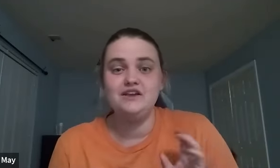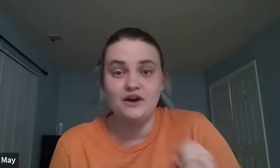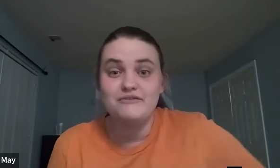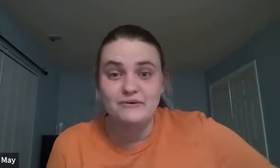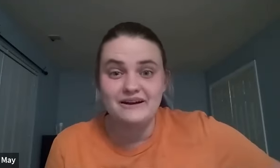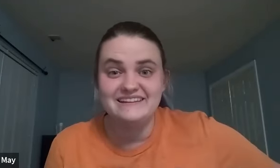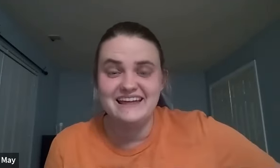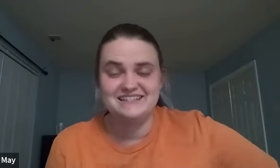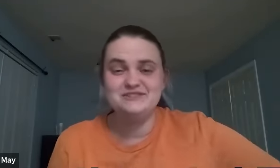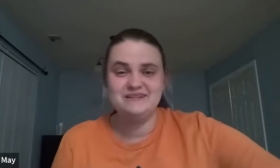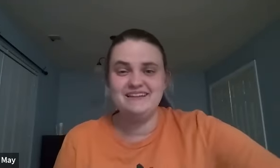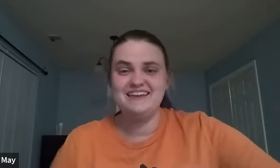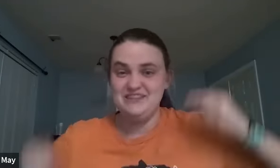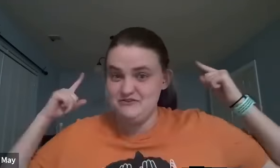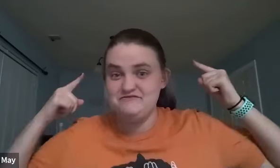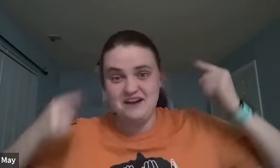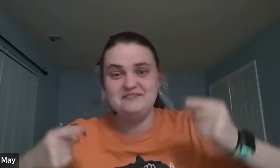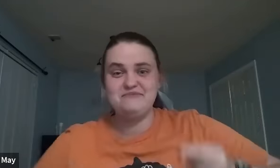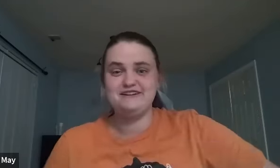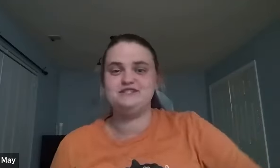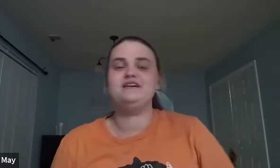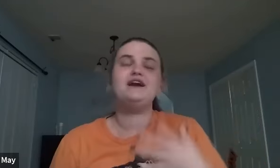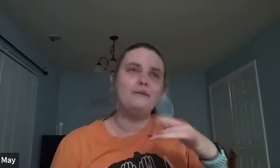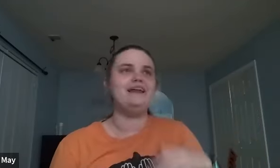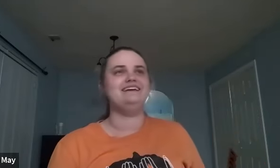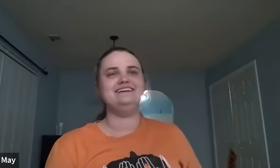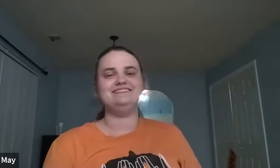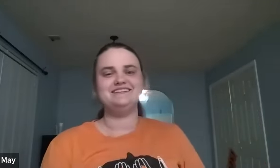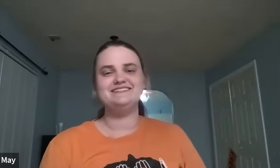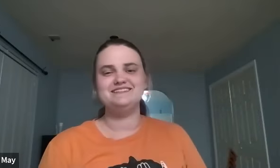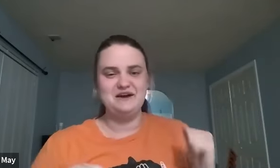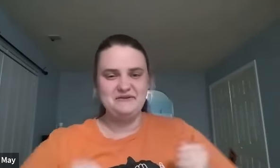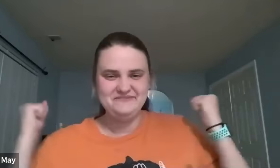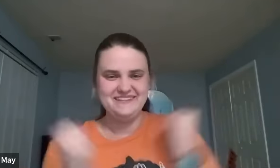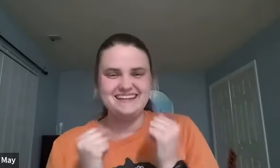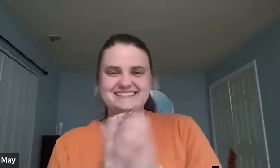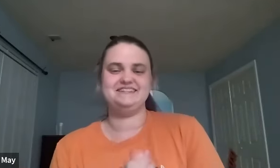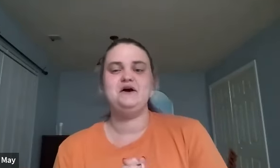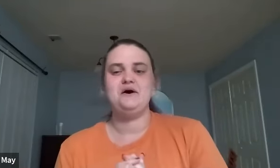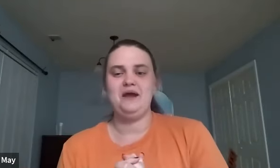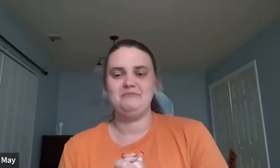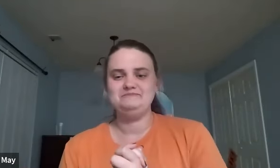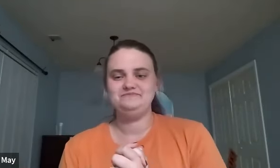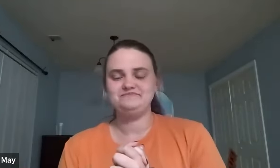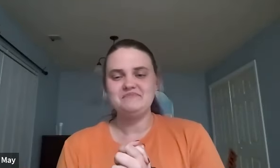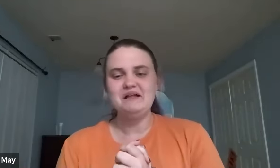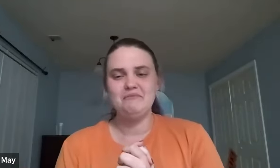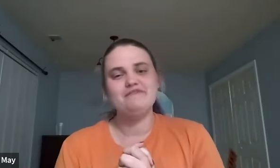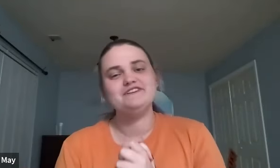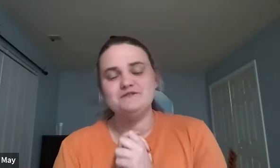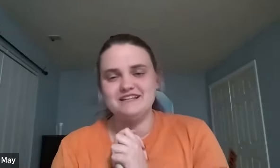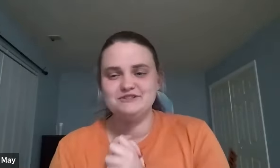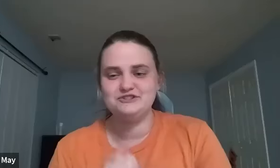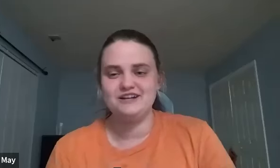go for it. That tells me like, you've not only practiced, you're like, oh wait, I can get this. So yes. Okay. Perfect. So yes, it was trash.